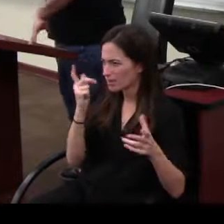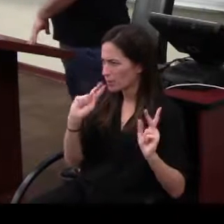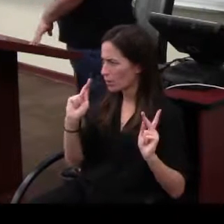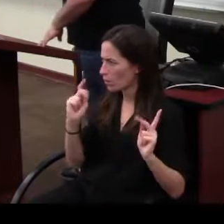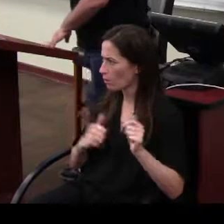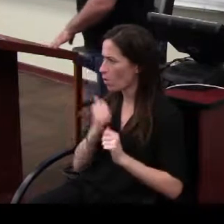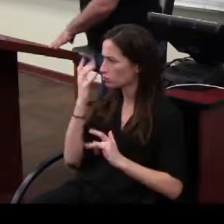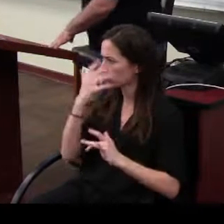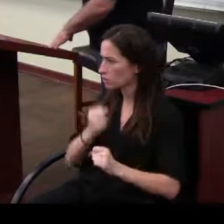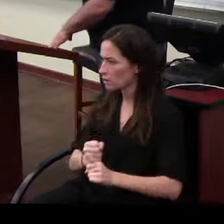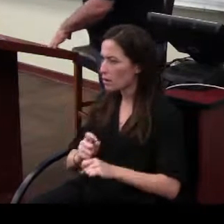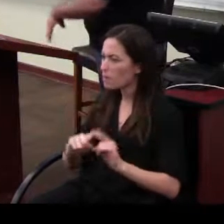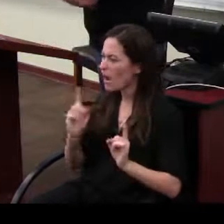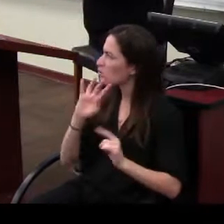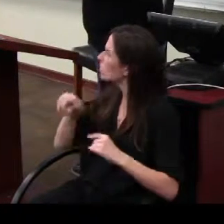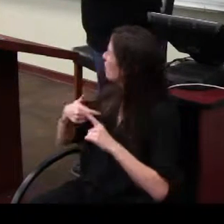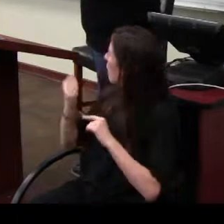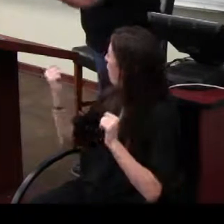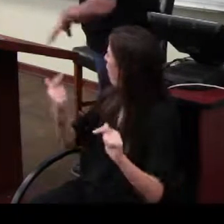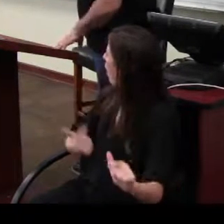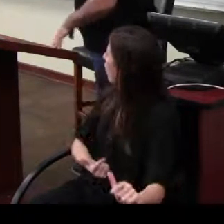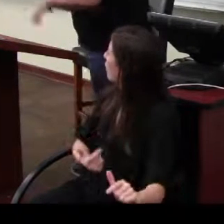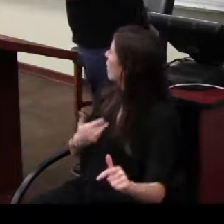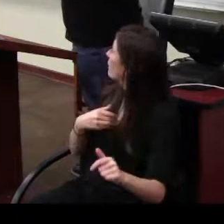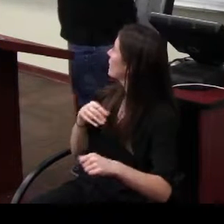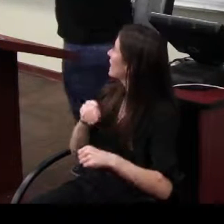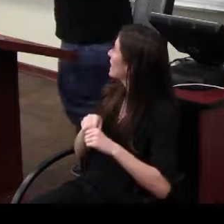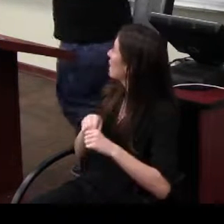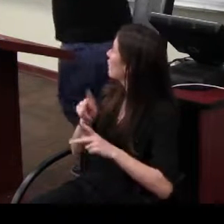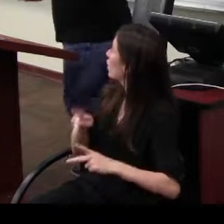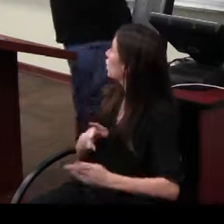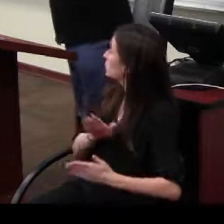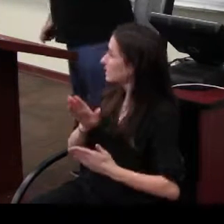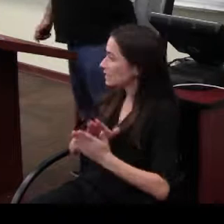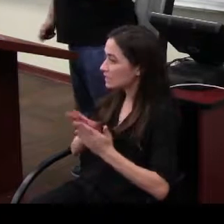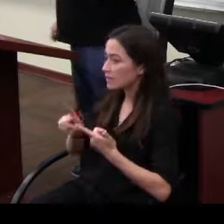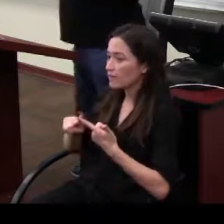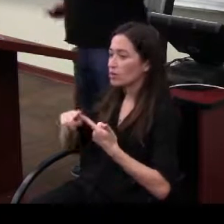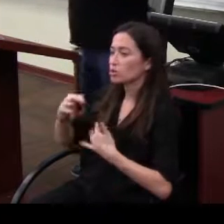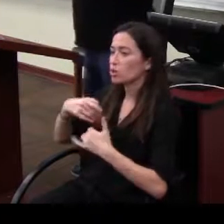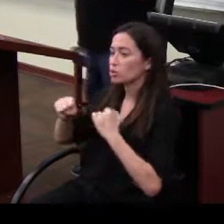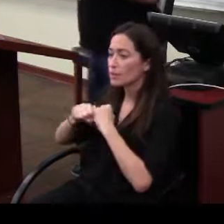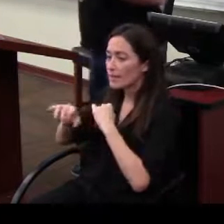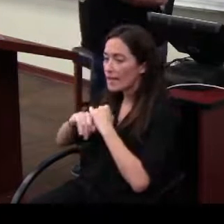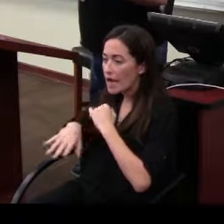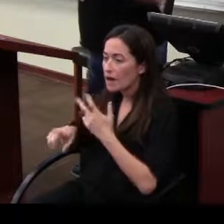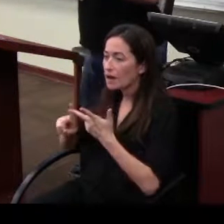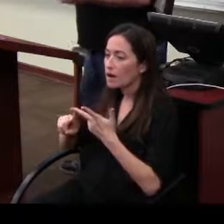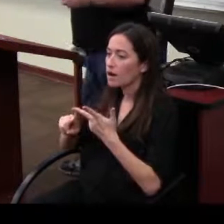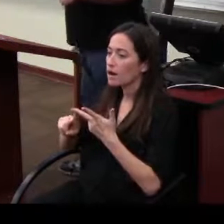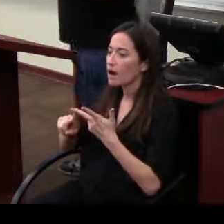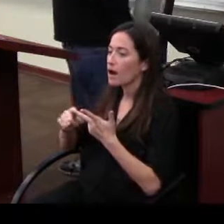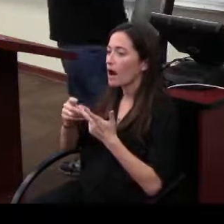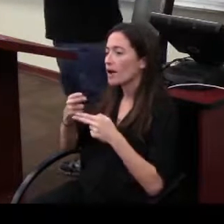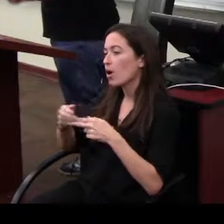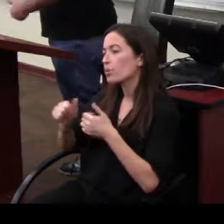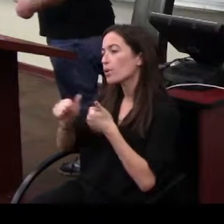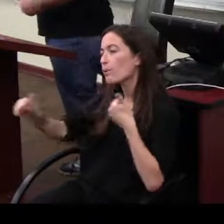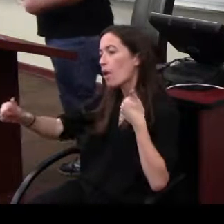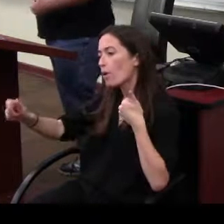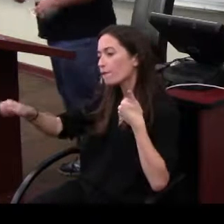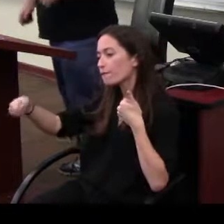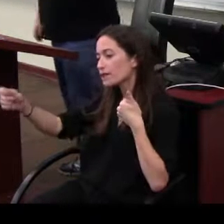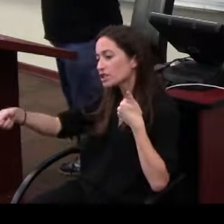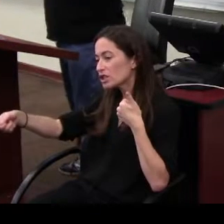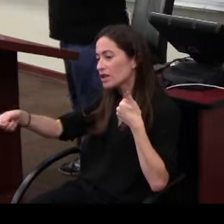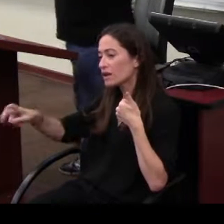is. We'll talk about all of it. So we got your in-person stuff, you got your social media stuff, you got the stuff I call remote, which is your phishing, your